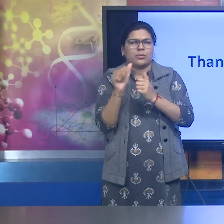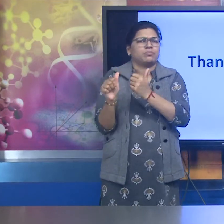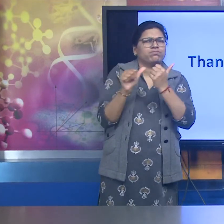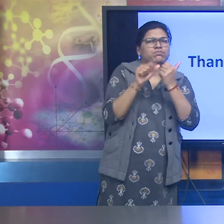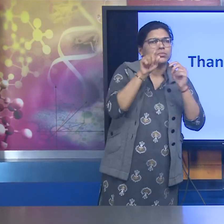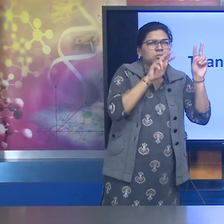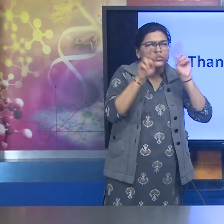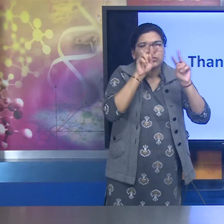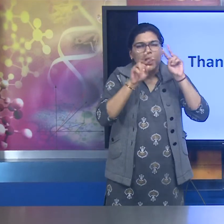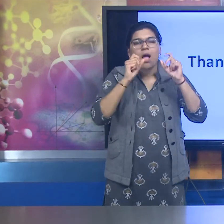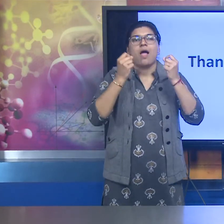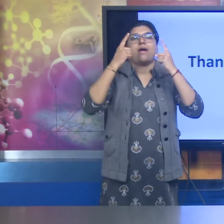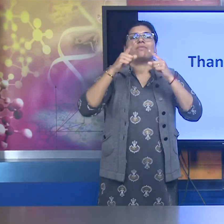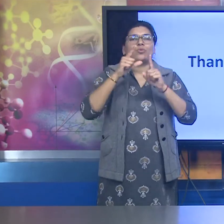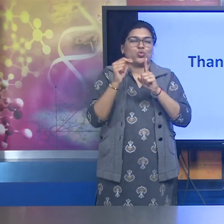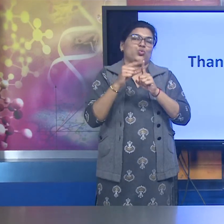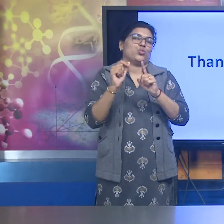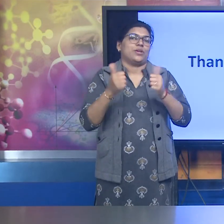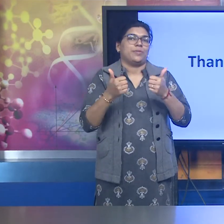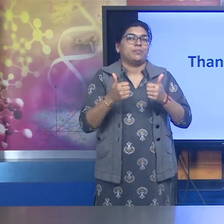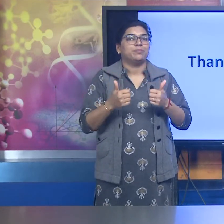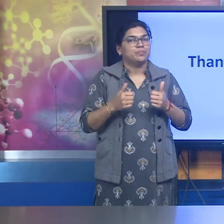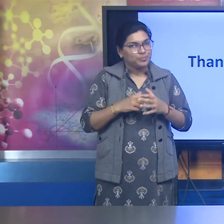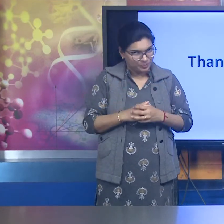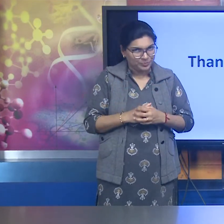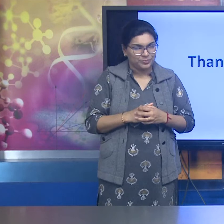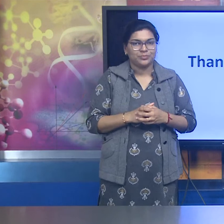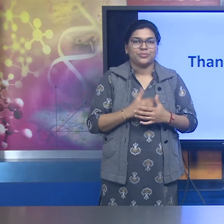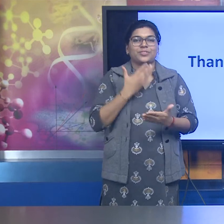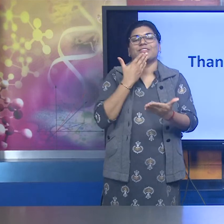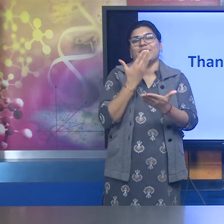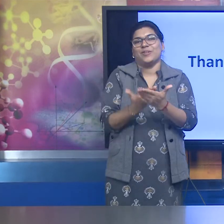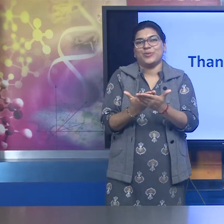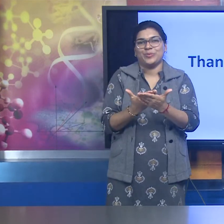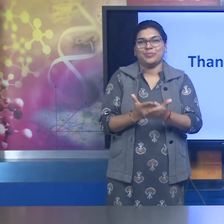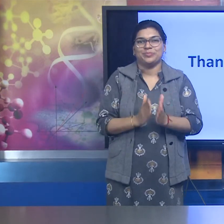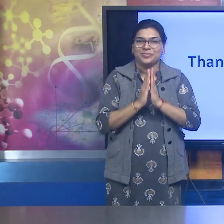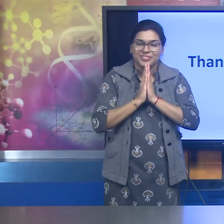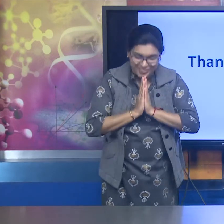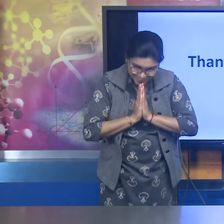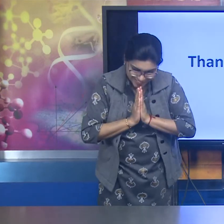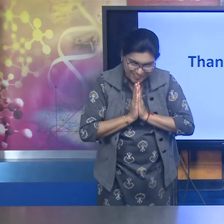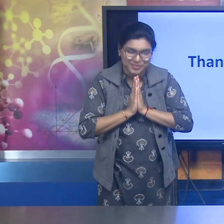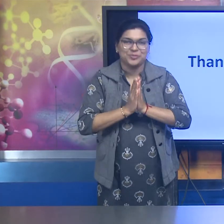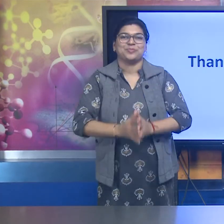you can review it and do it again. Thank you. Namaste.